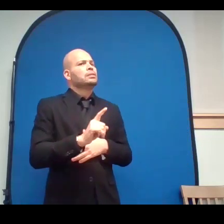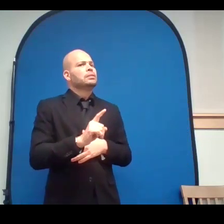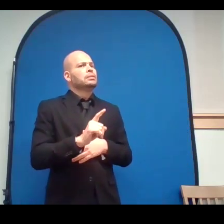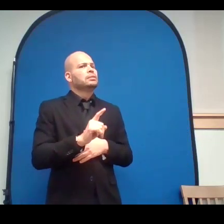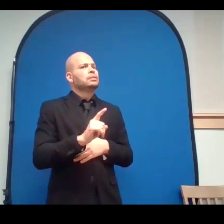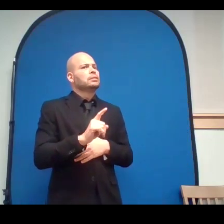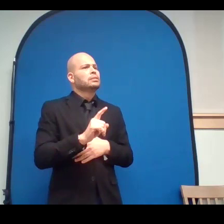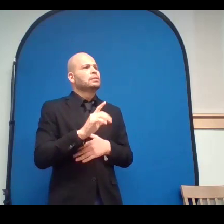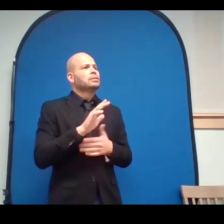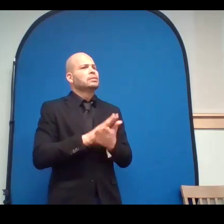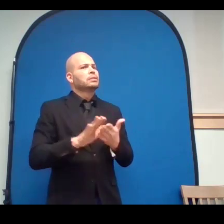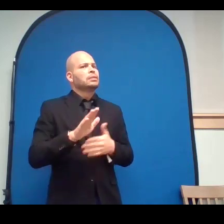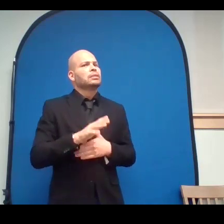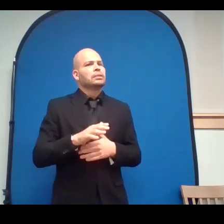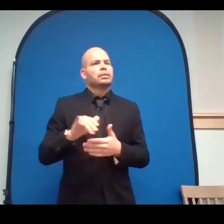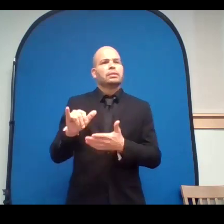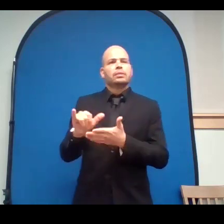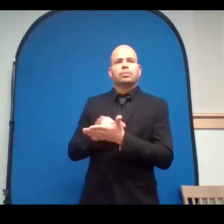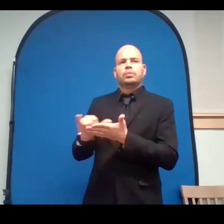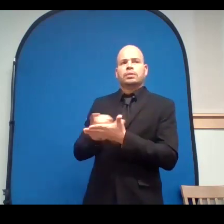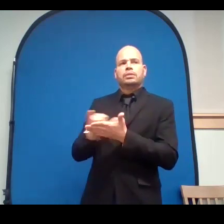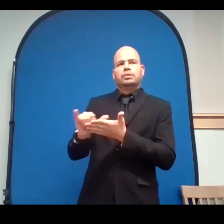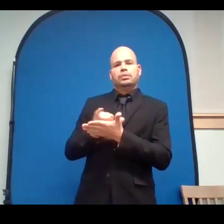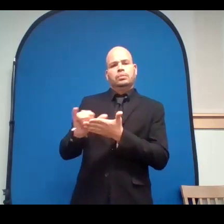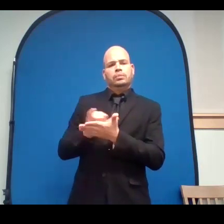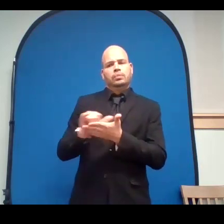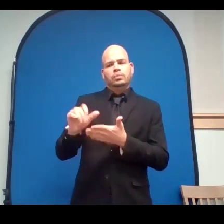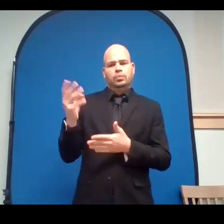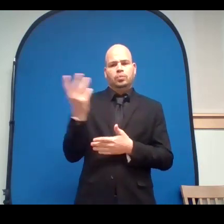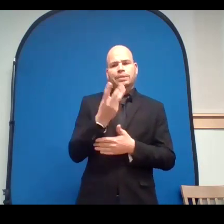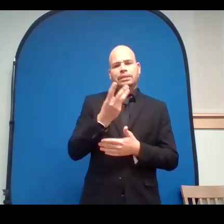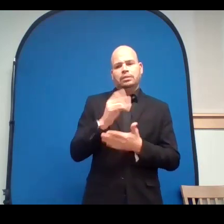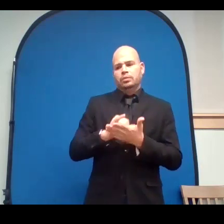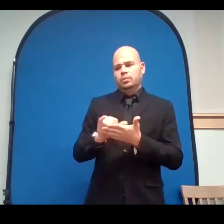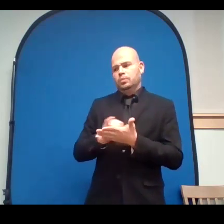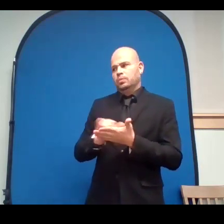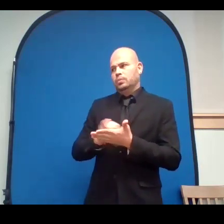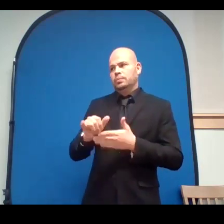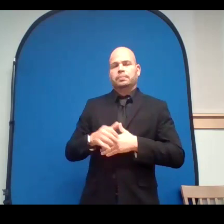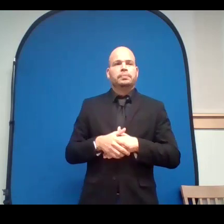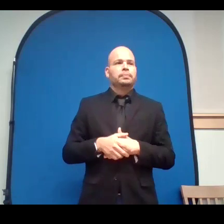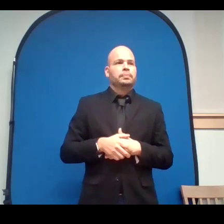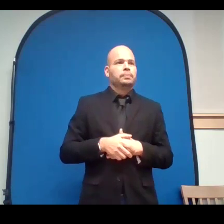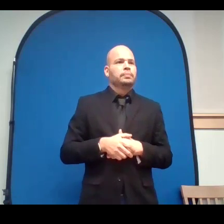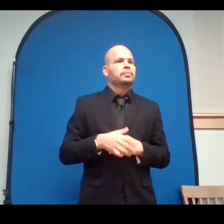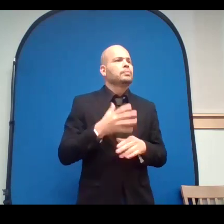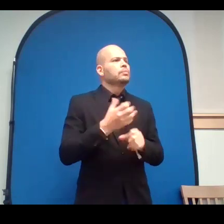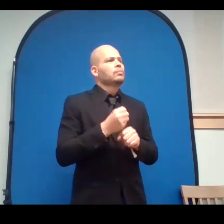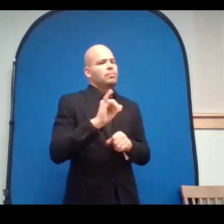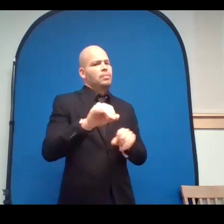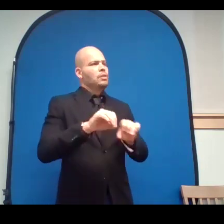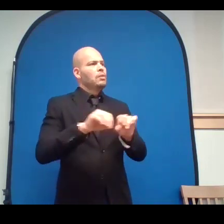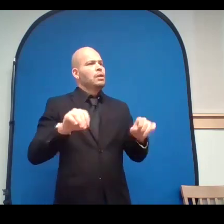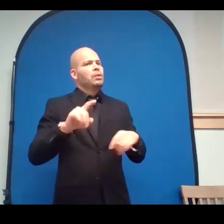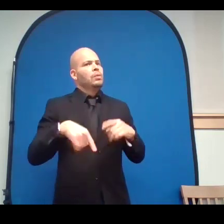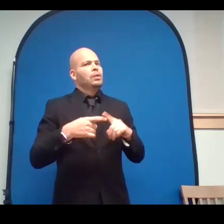up in upstate New York? Western New York. Yeah. And when did you get that? I